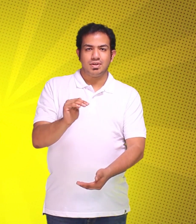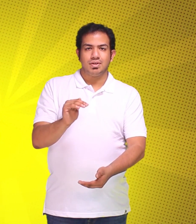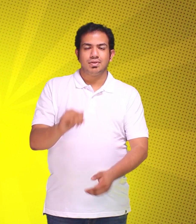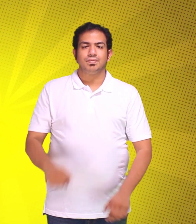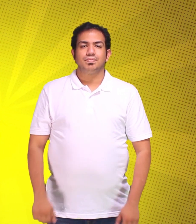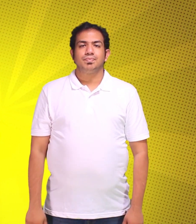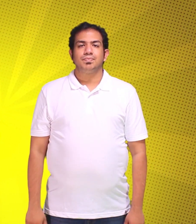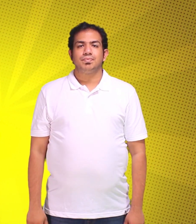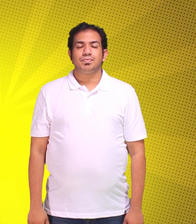This is the sign of son.